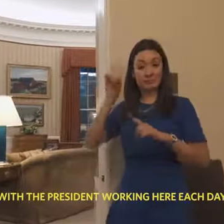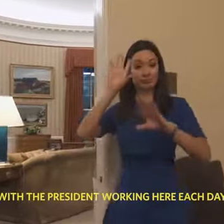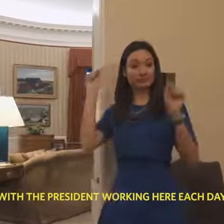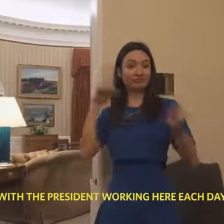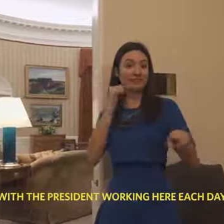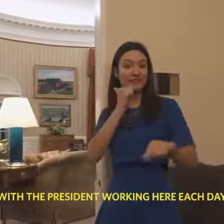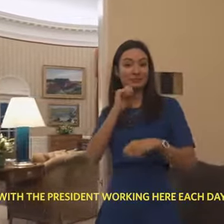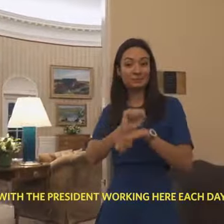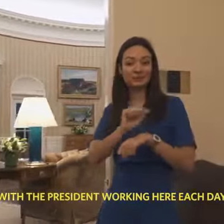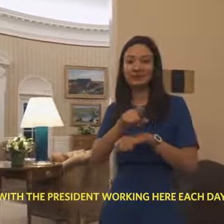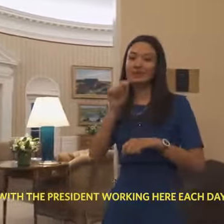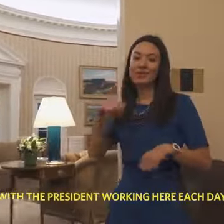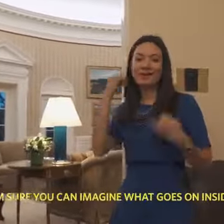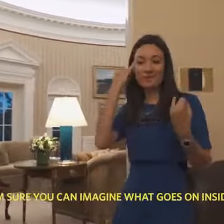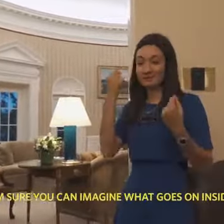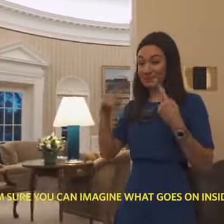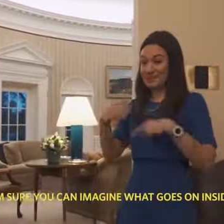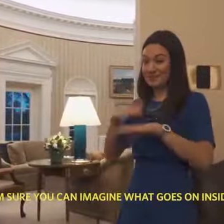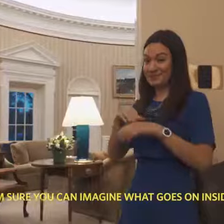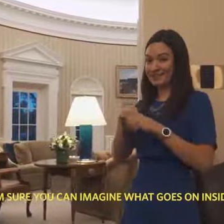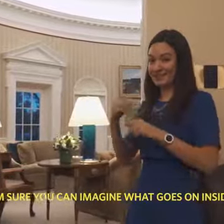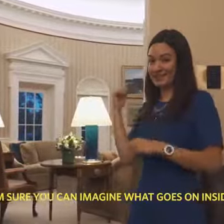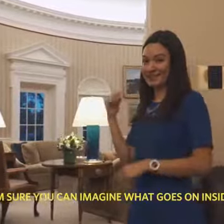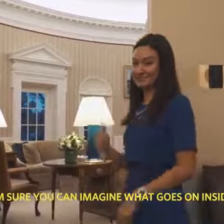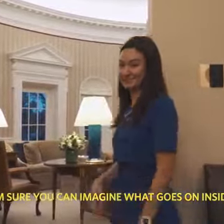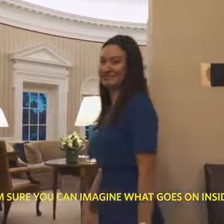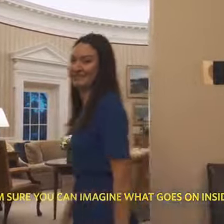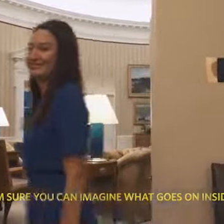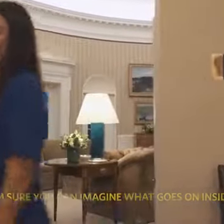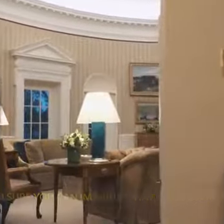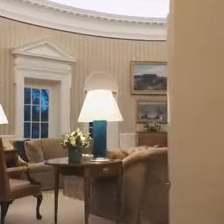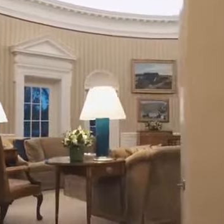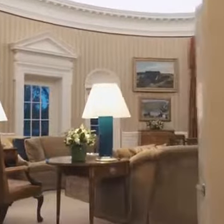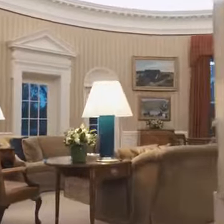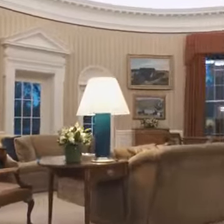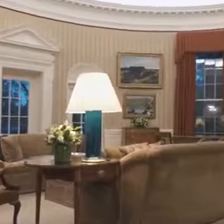day. I'm sure you can imagine what goes on inside.